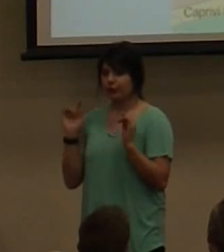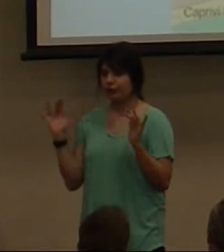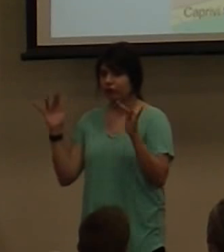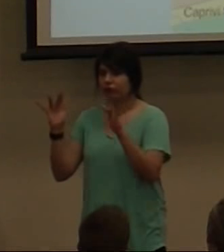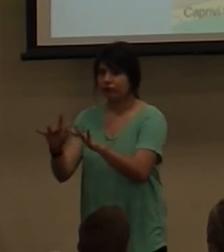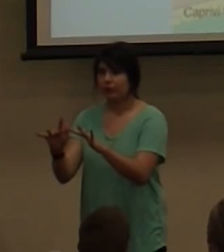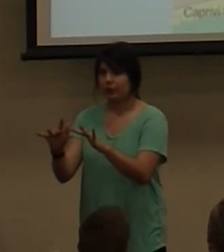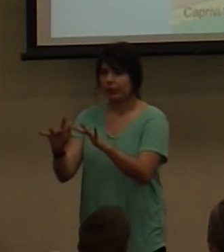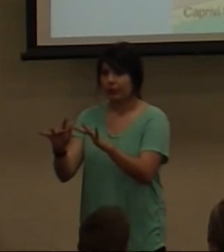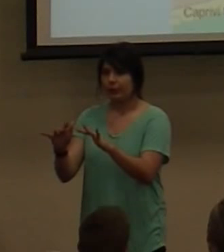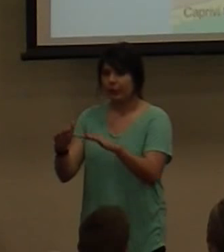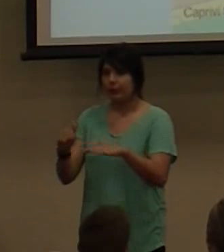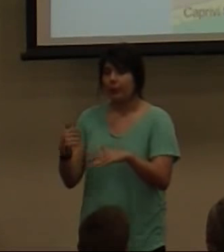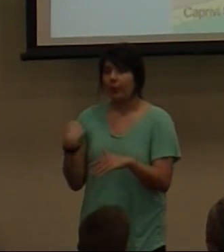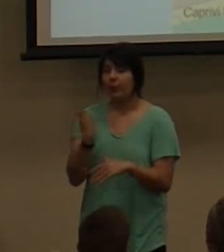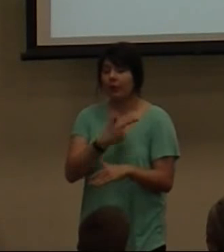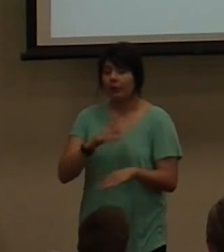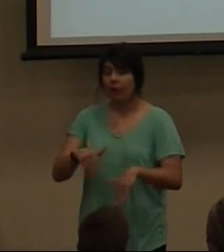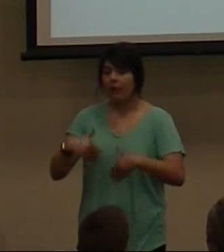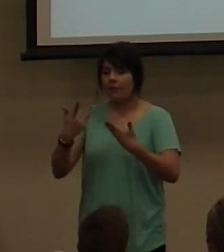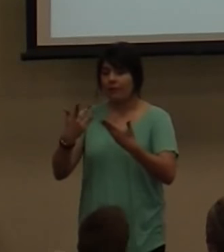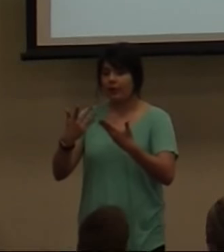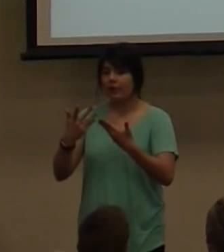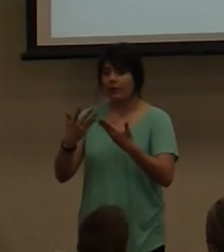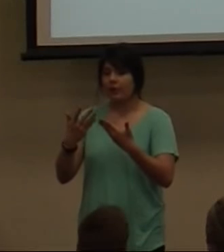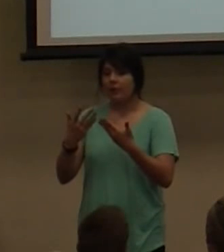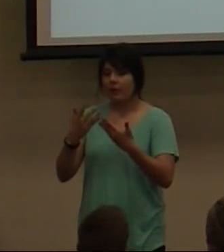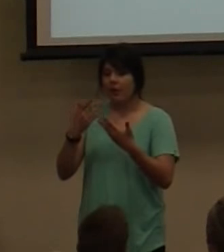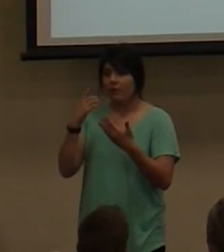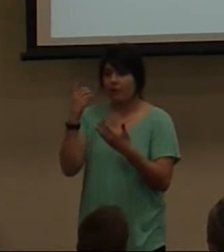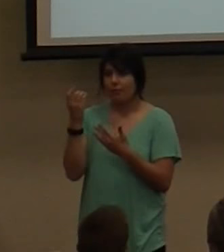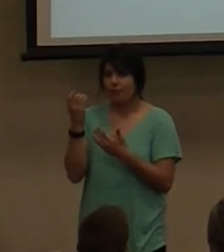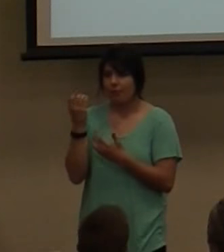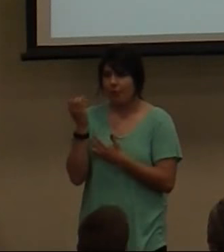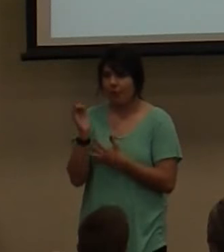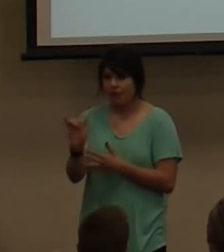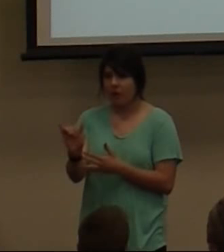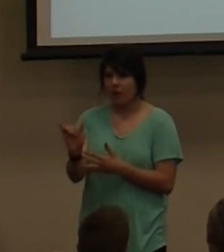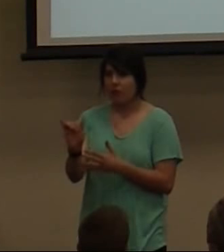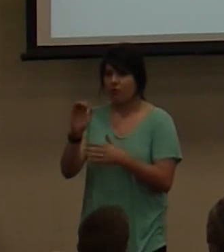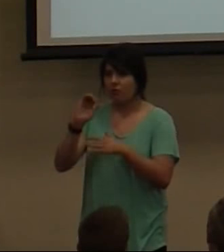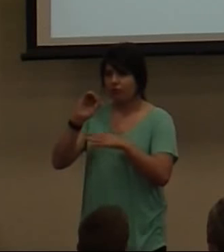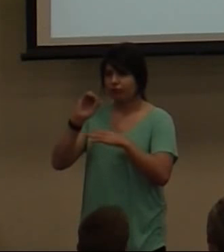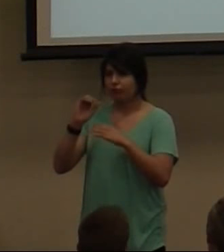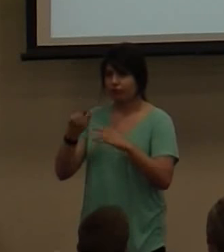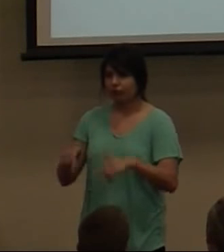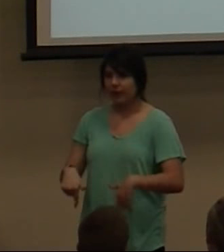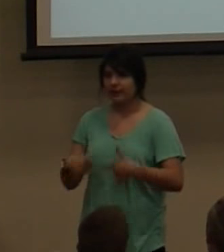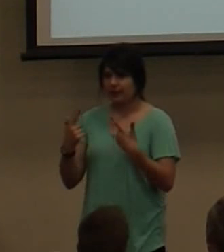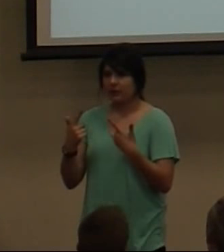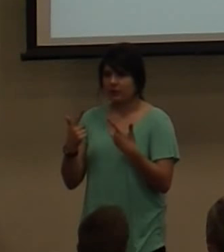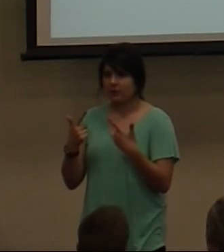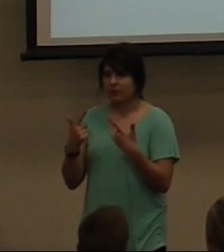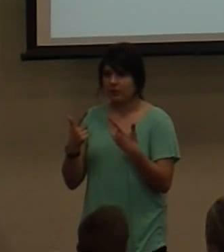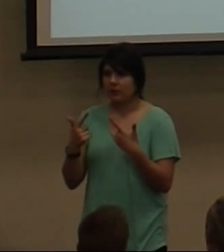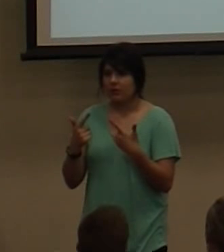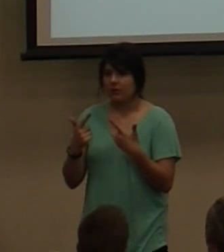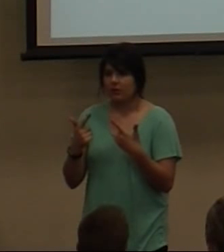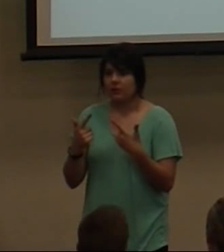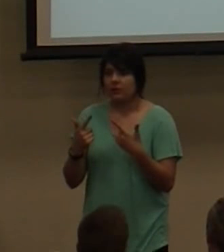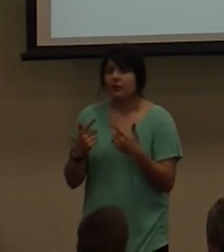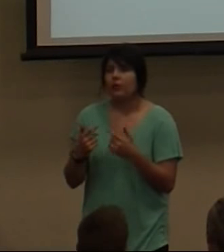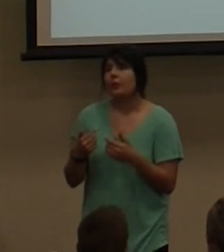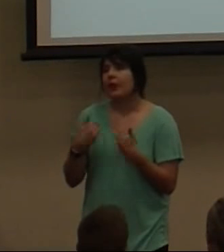offered permanent residence. No more visas. Previously, we'd been on